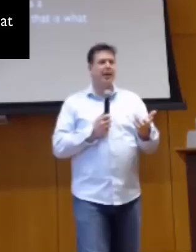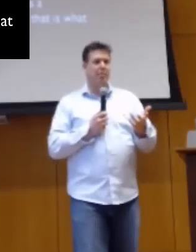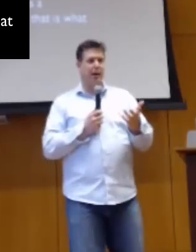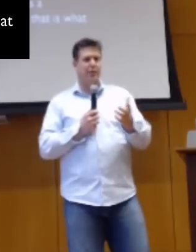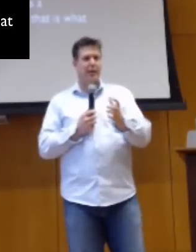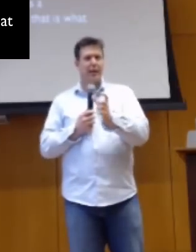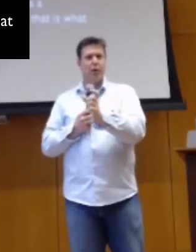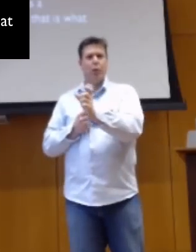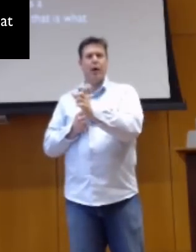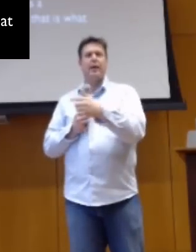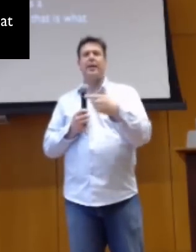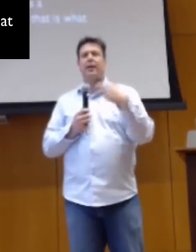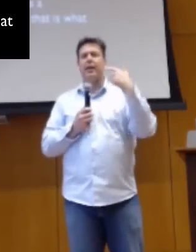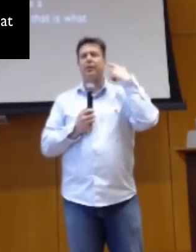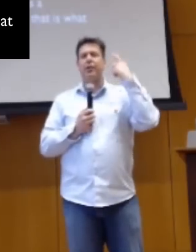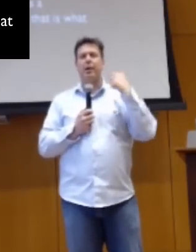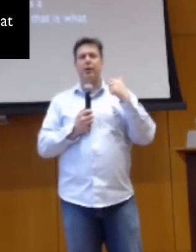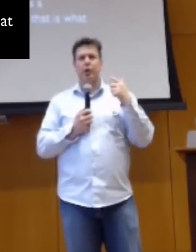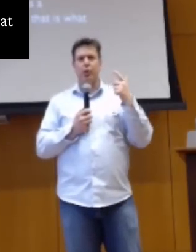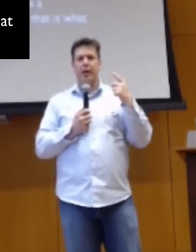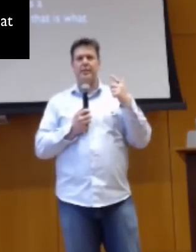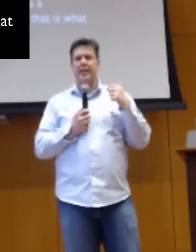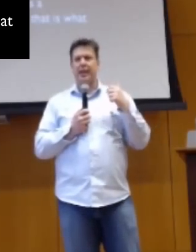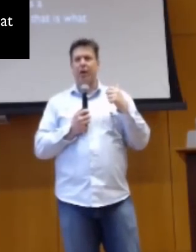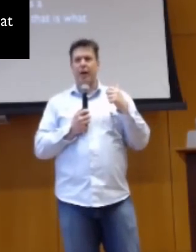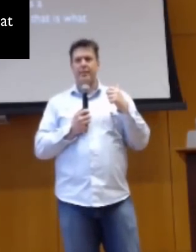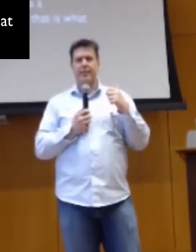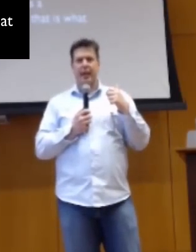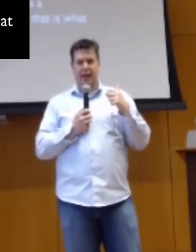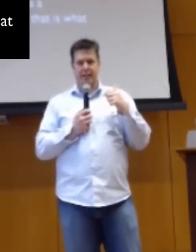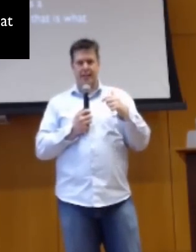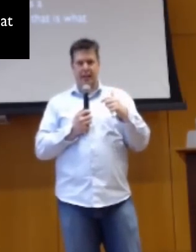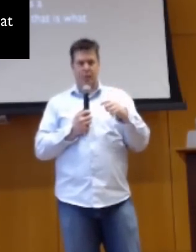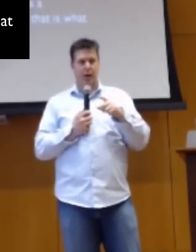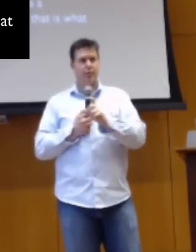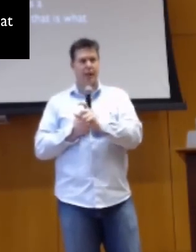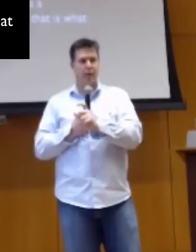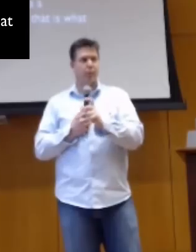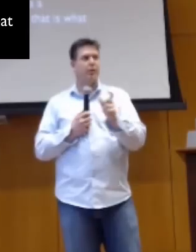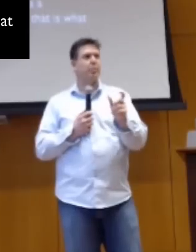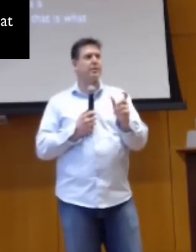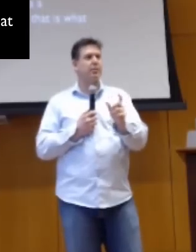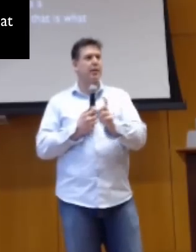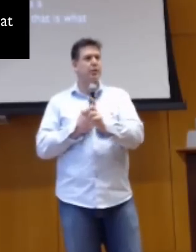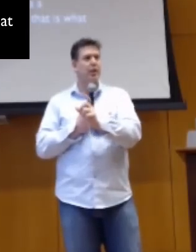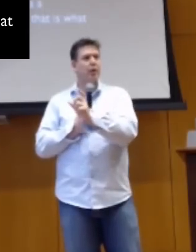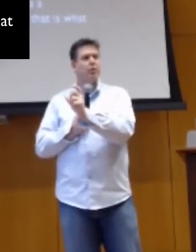talking about? Like think about U-N-D-E-R-S-T-A-N-D. When I do that, when we talk about assimilation, we're